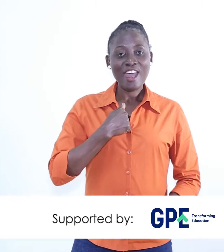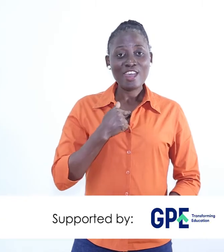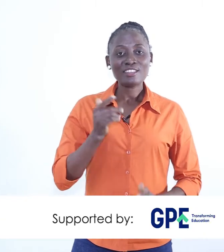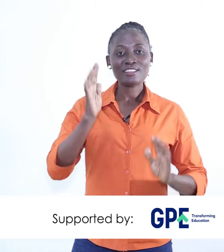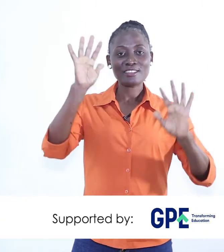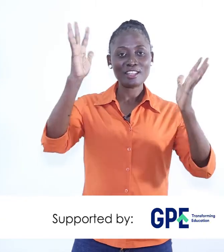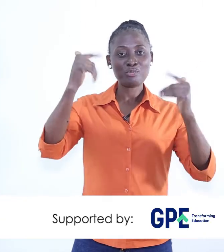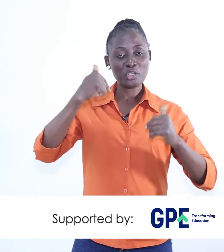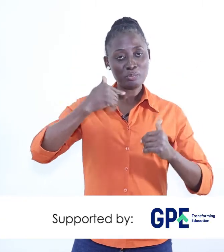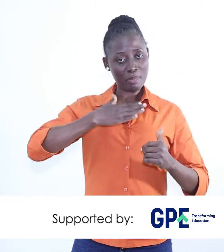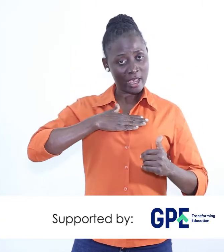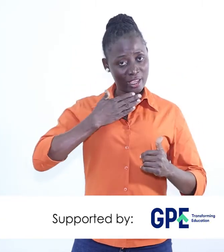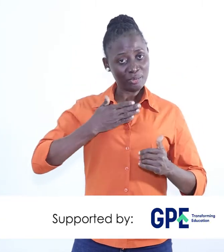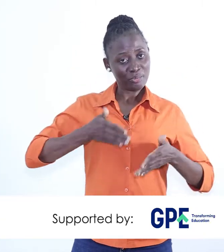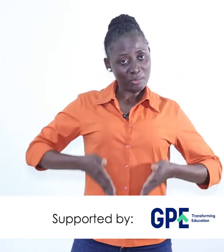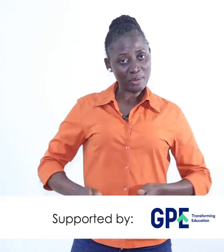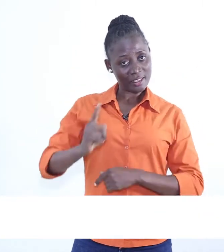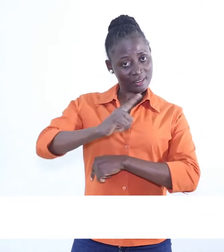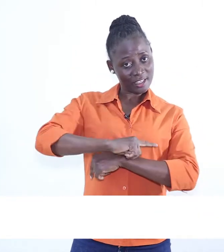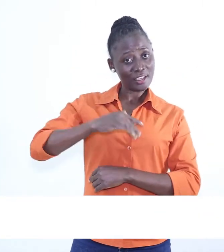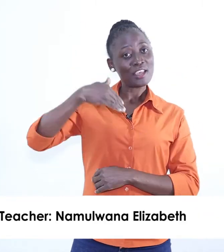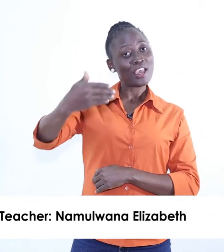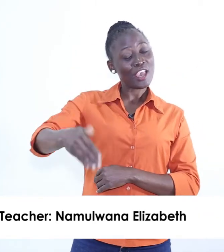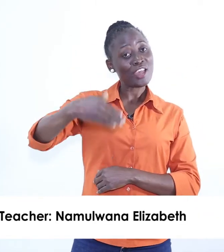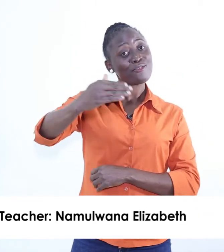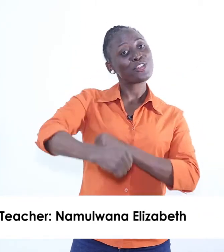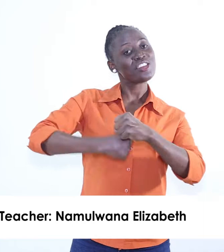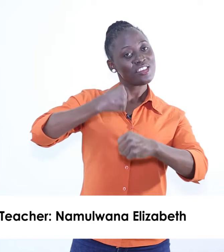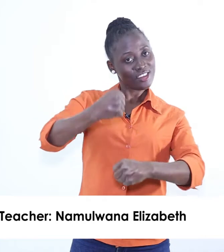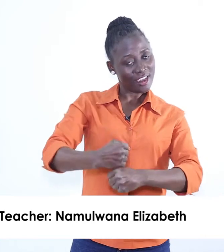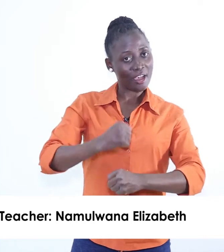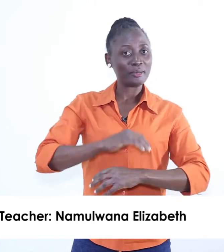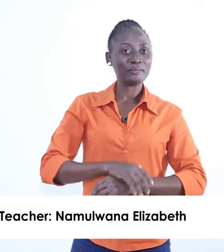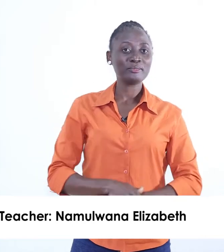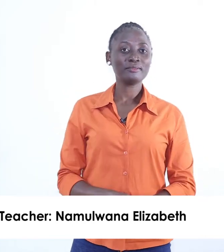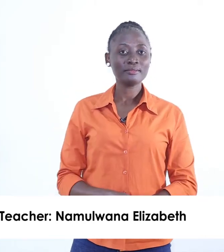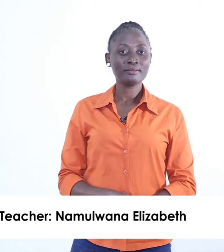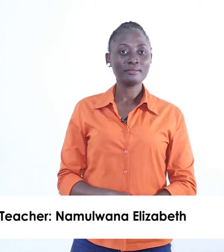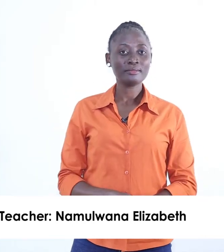I celebrate my birthday every year.